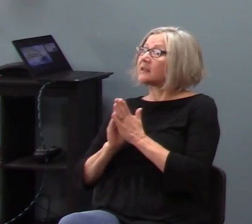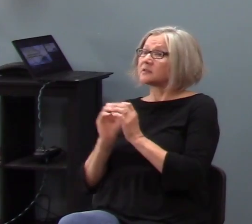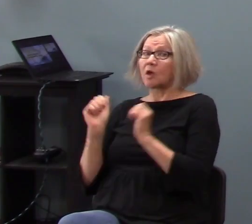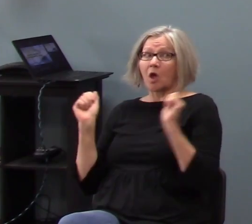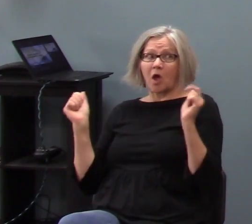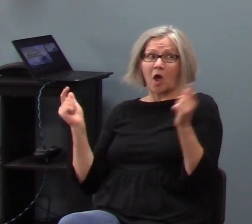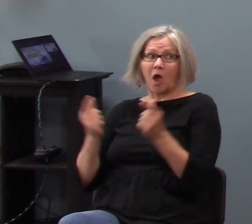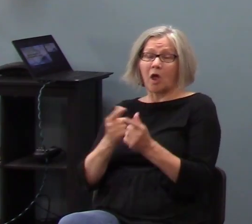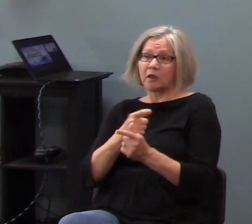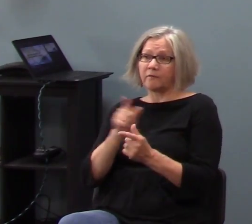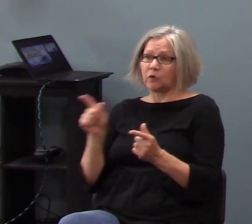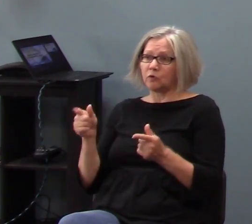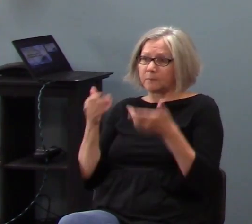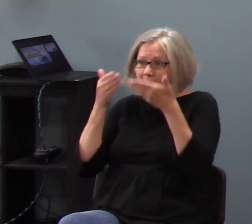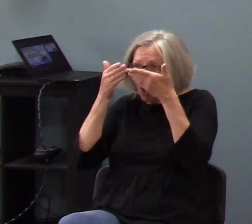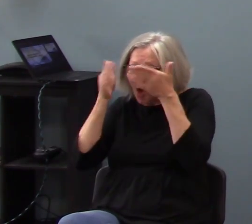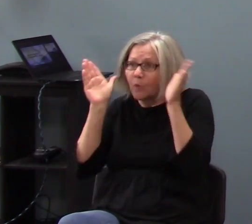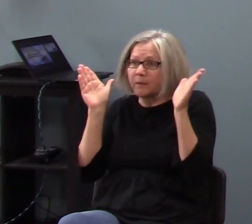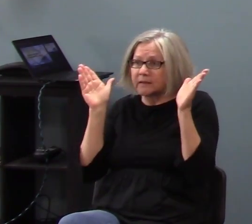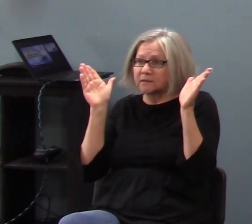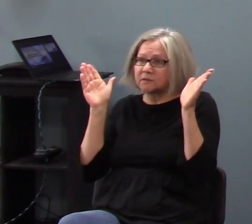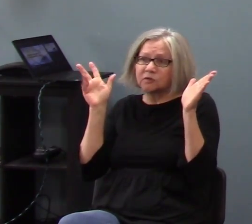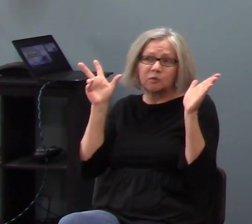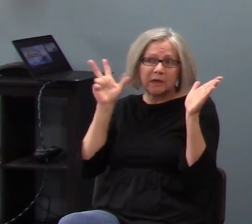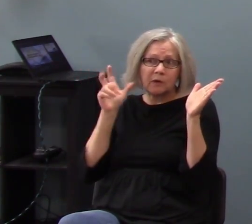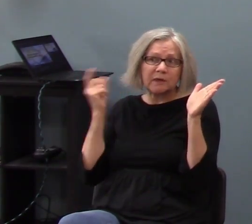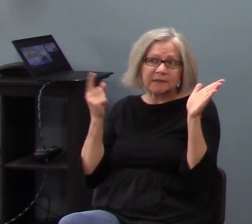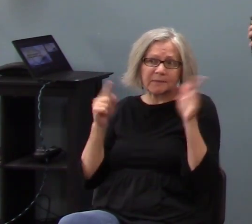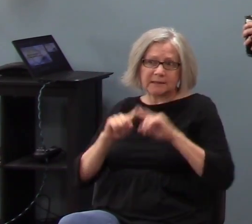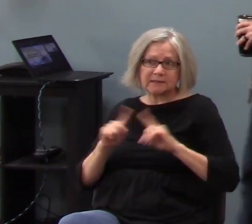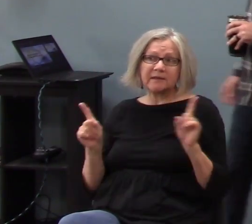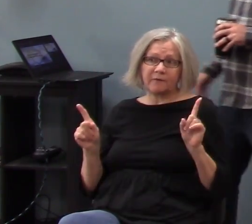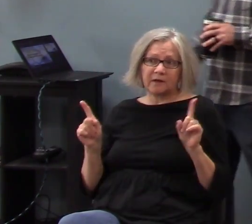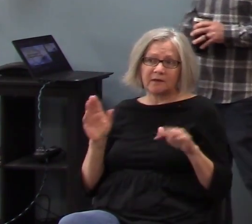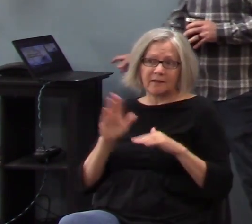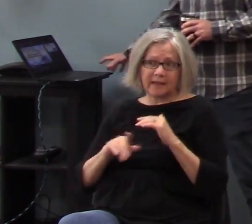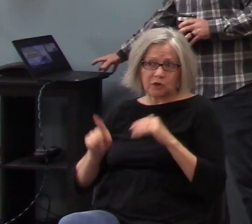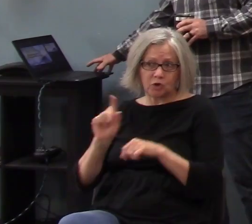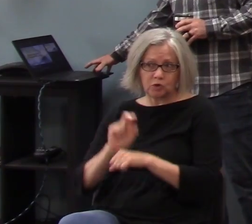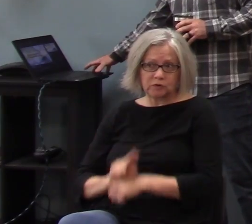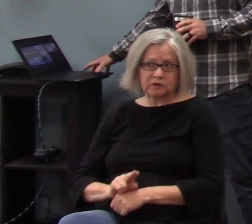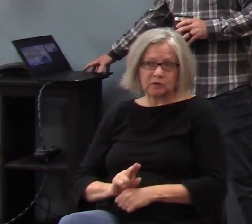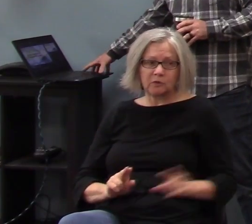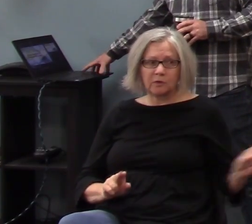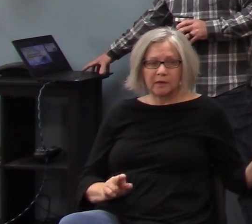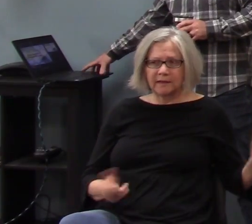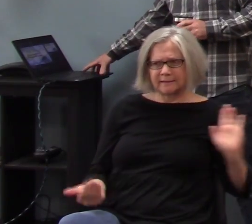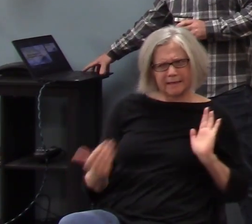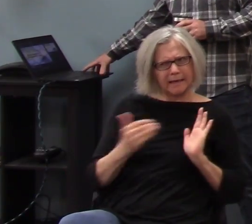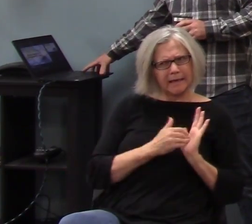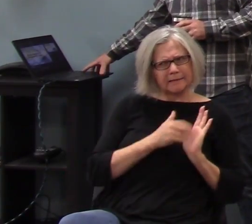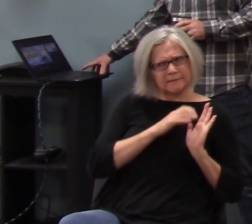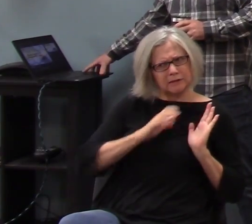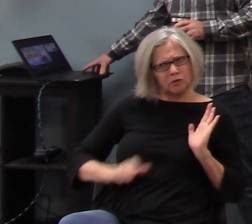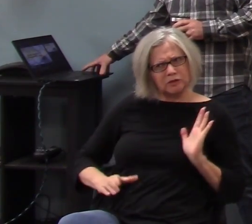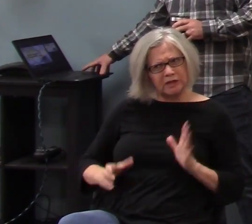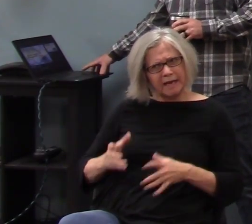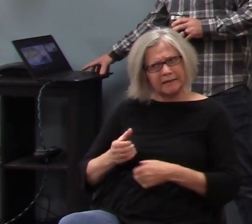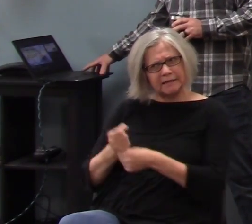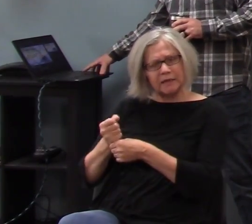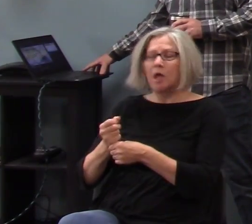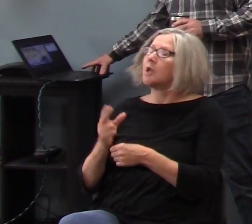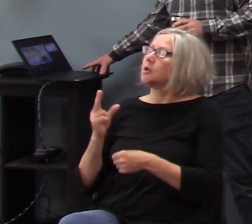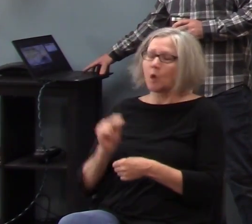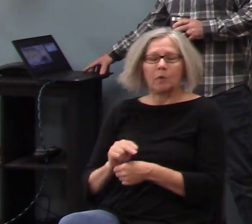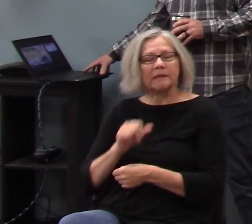sort of be open to hearing something that might be a little different than you're used to. And is this against Christianity? No,